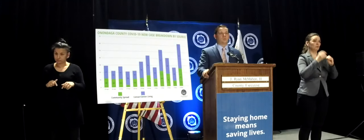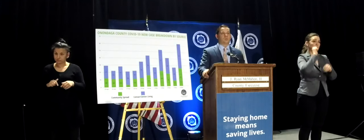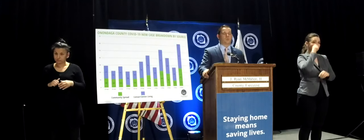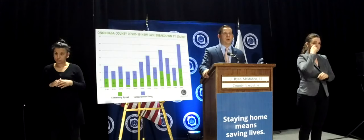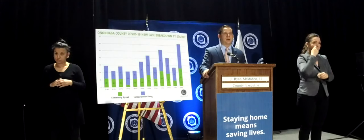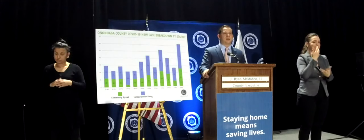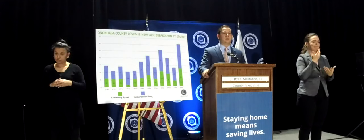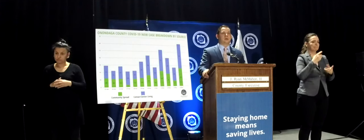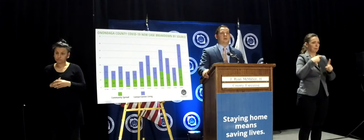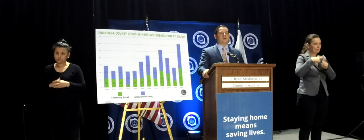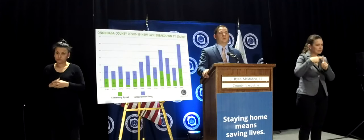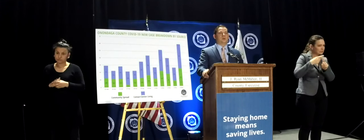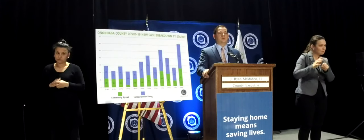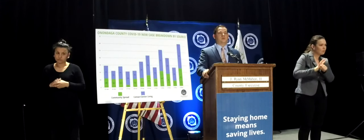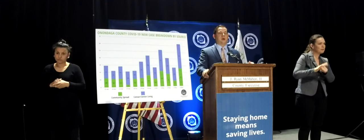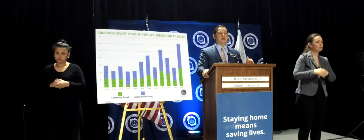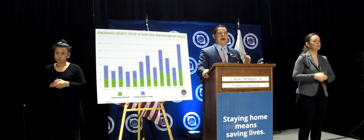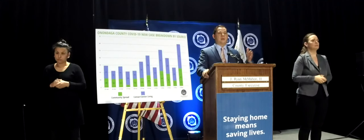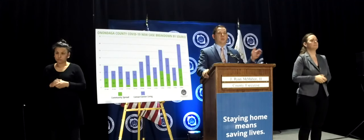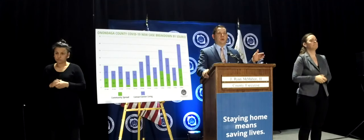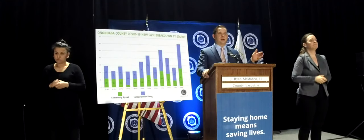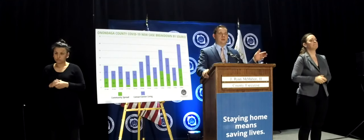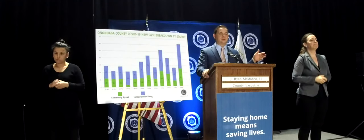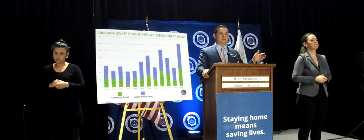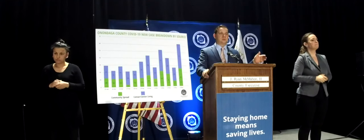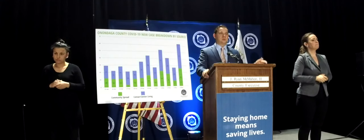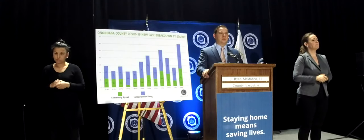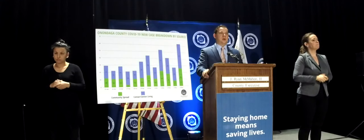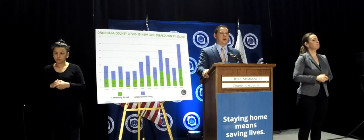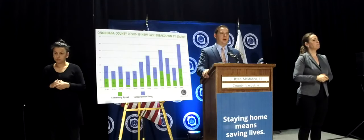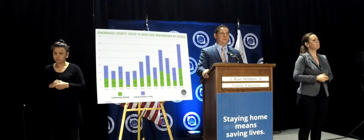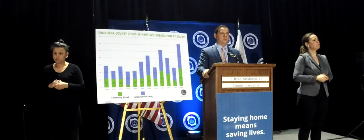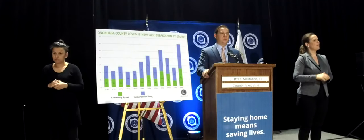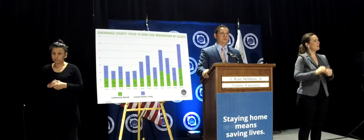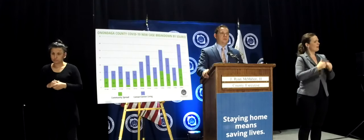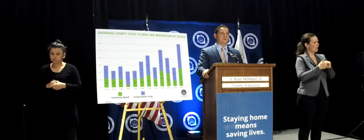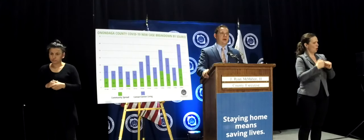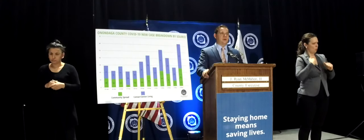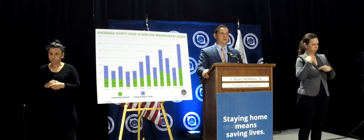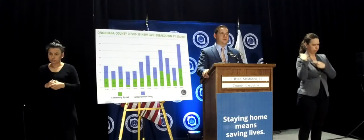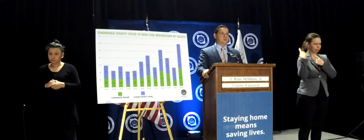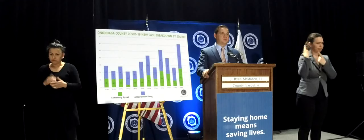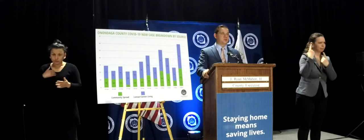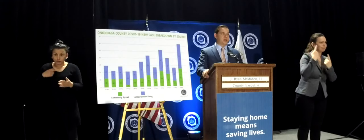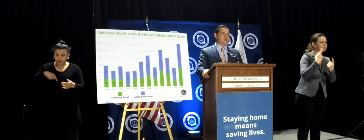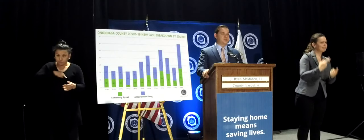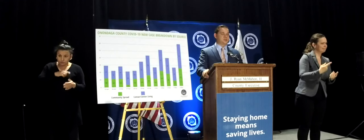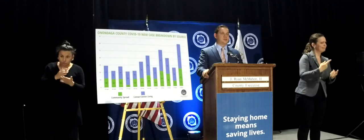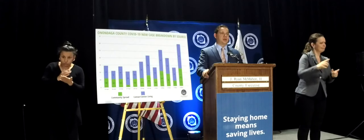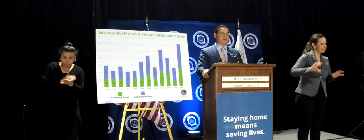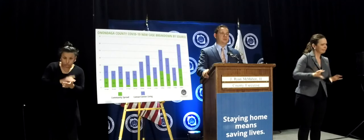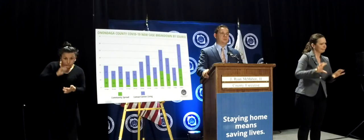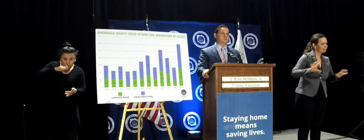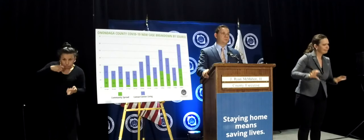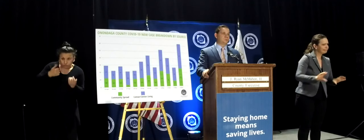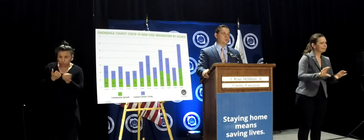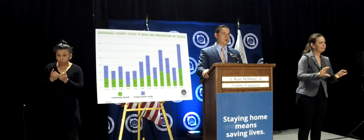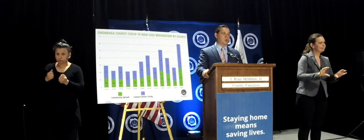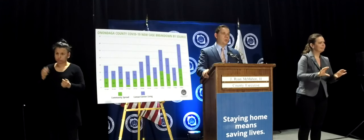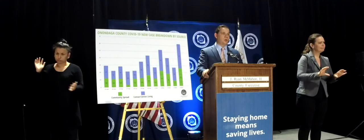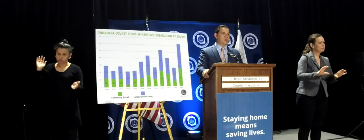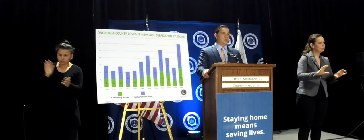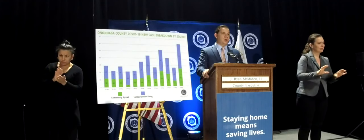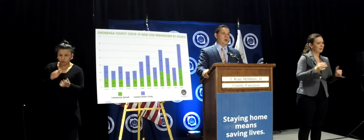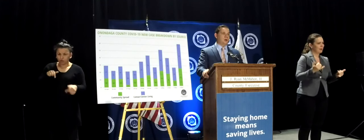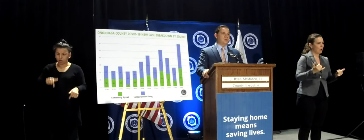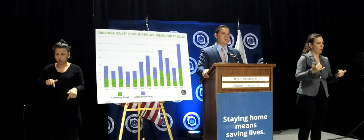the way we've been operating with the virus and with the strategies has changed.